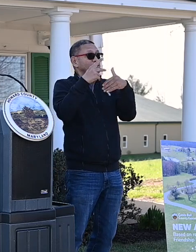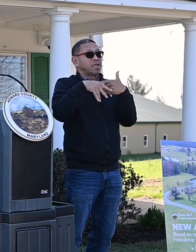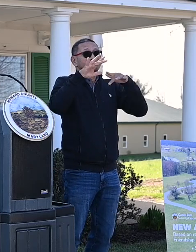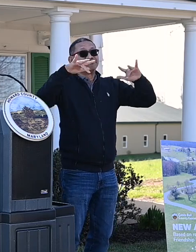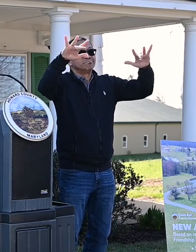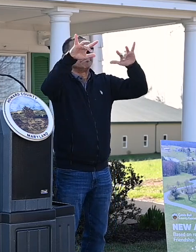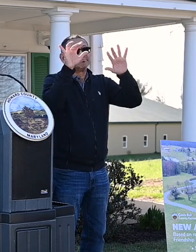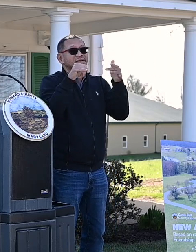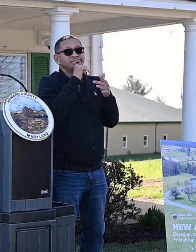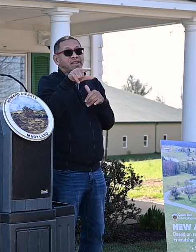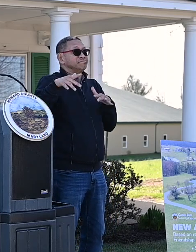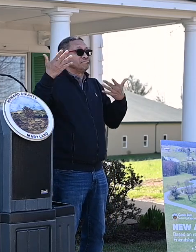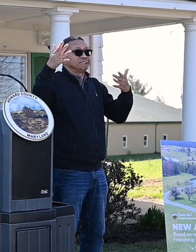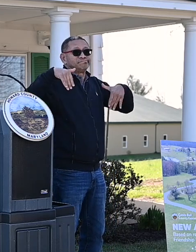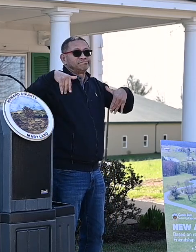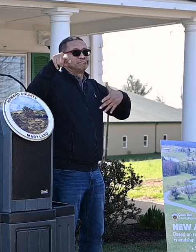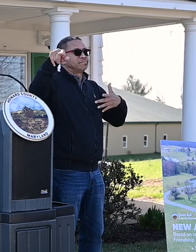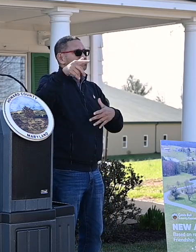programs.